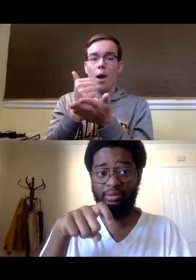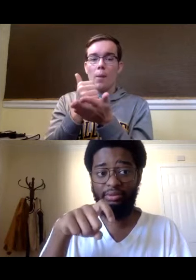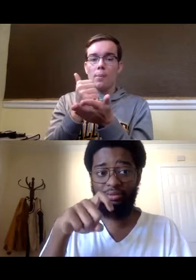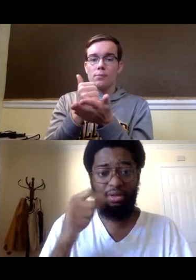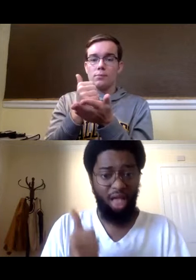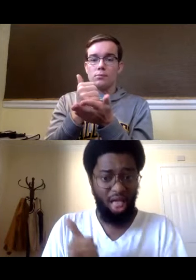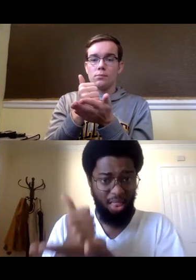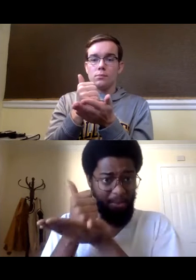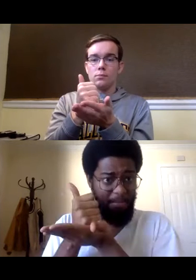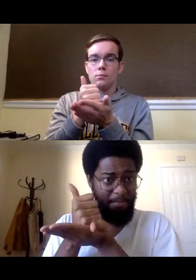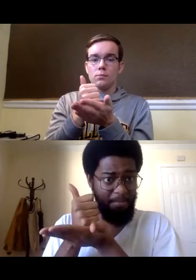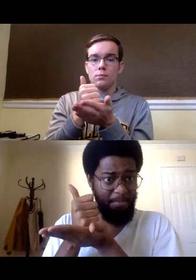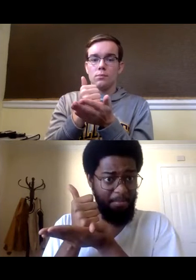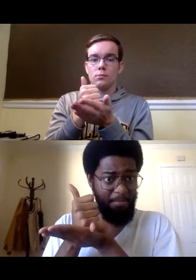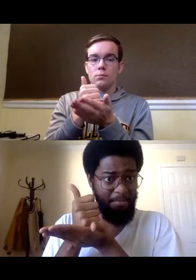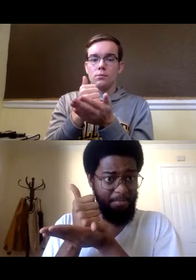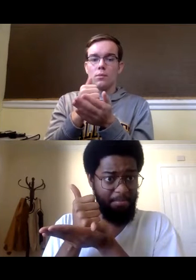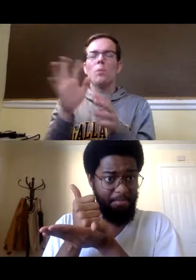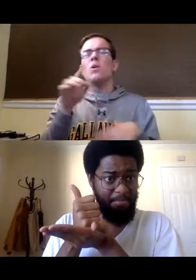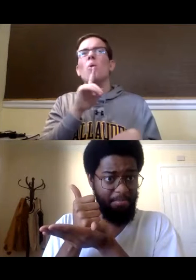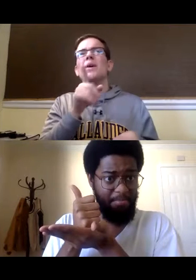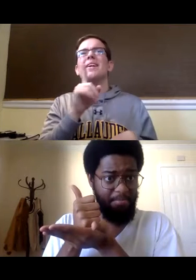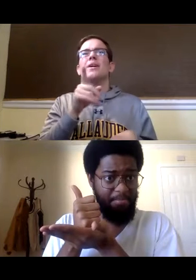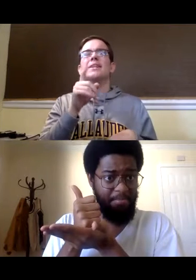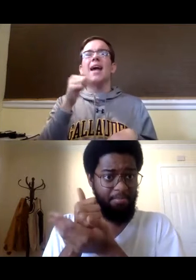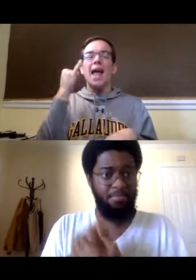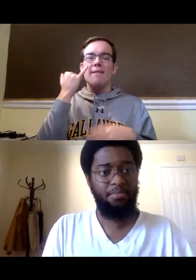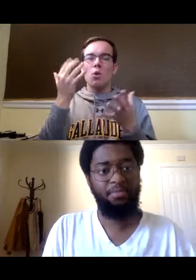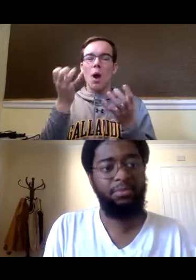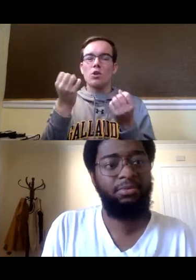need, help.